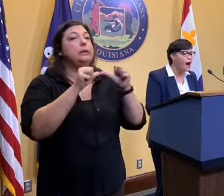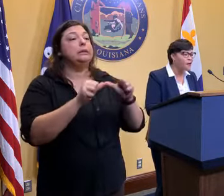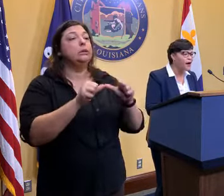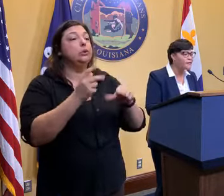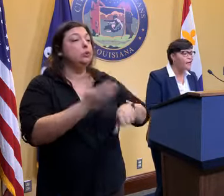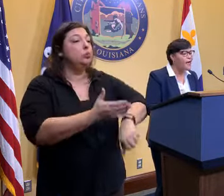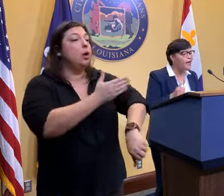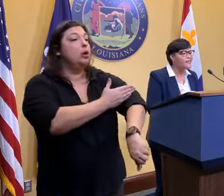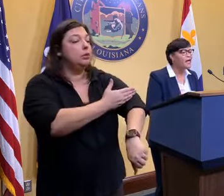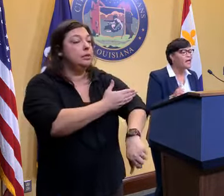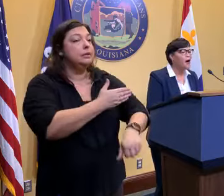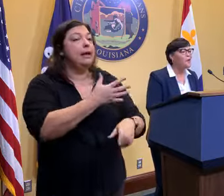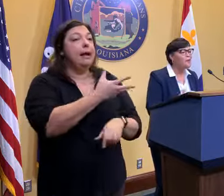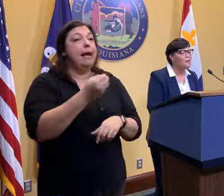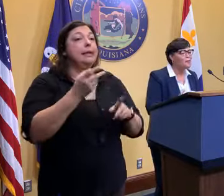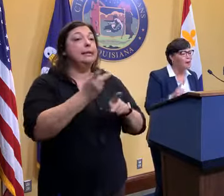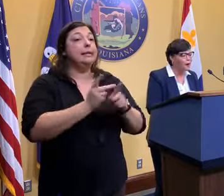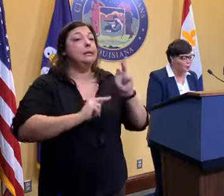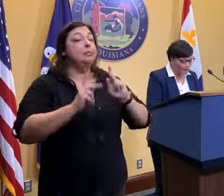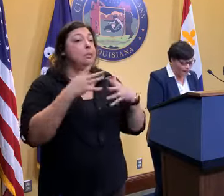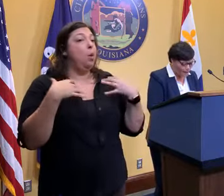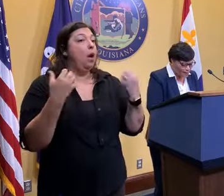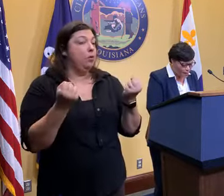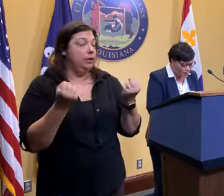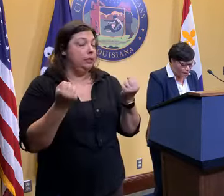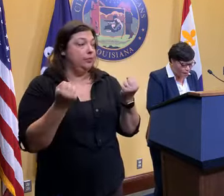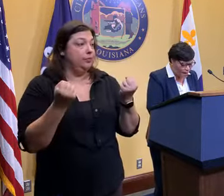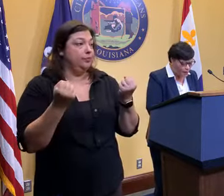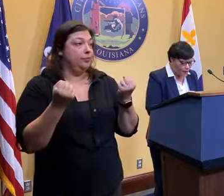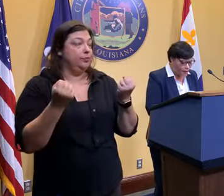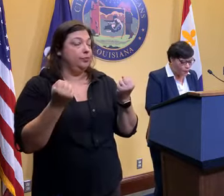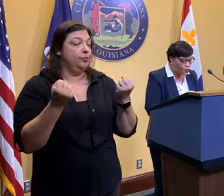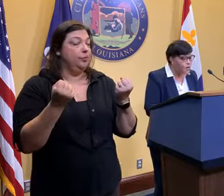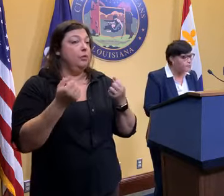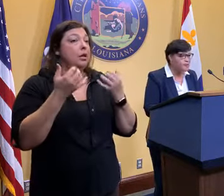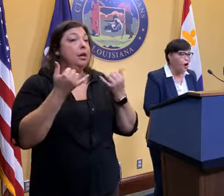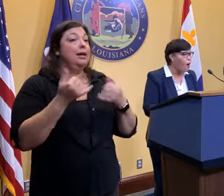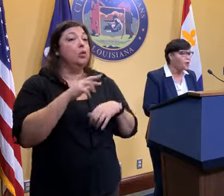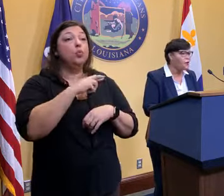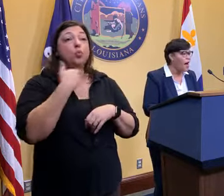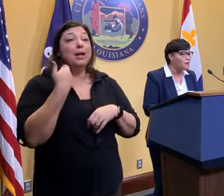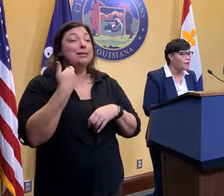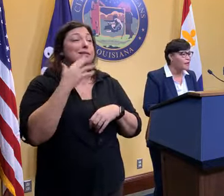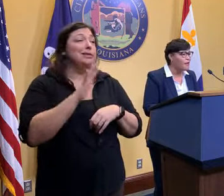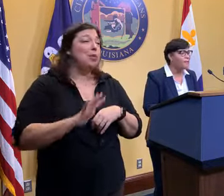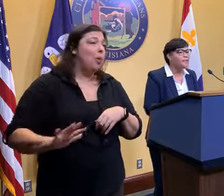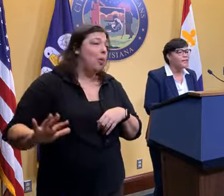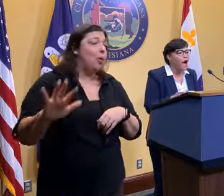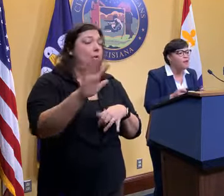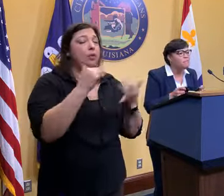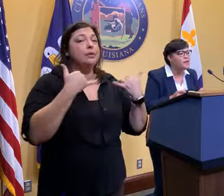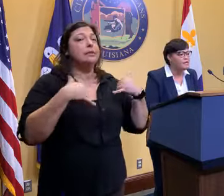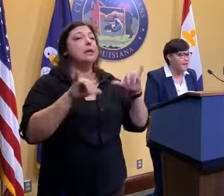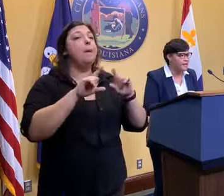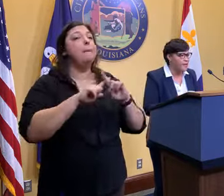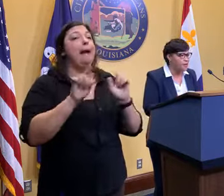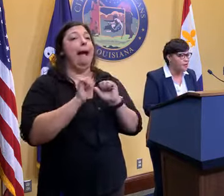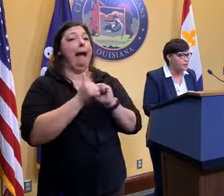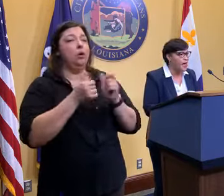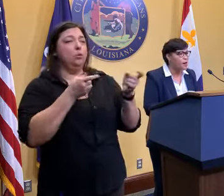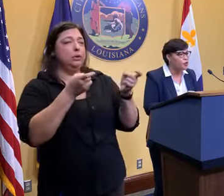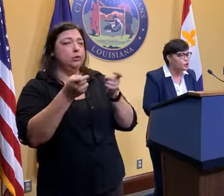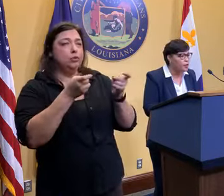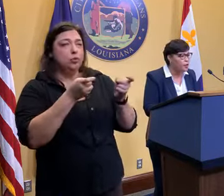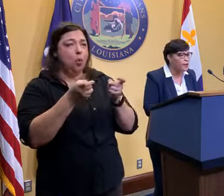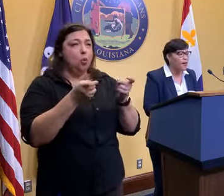see progress and to keep our people healthy. So with that, risk is all around us, but it's how we mitigate that